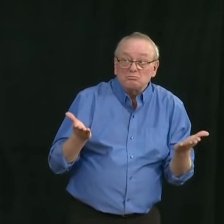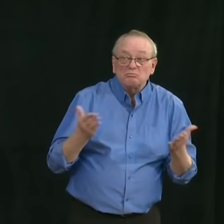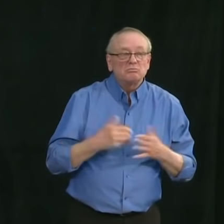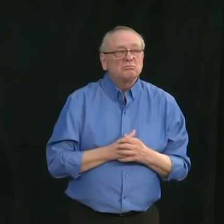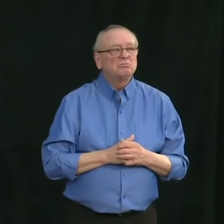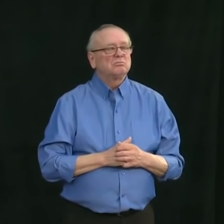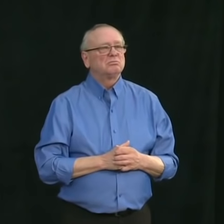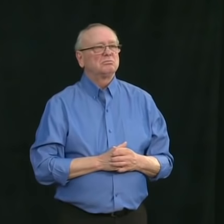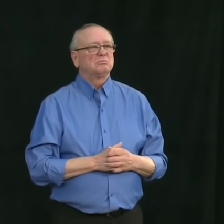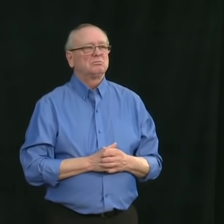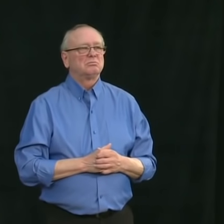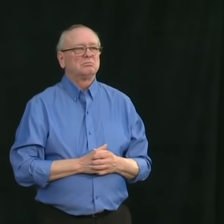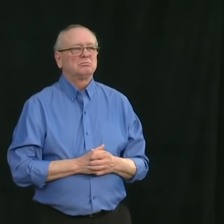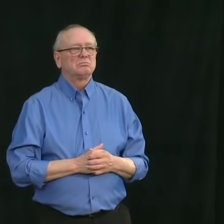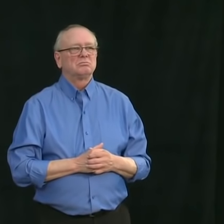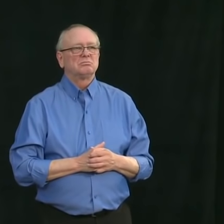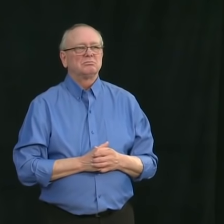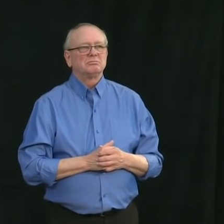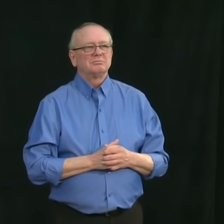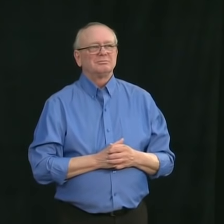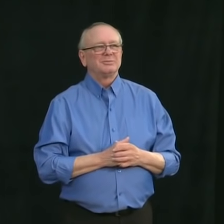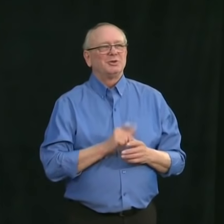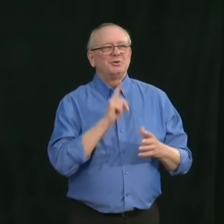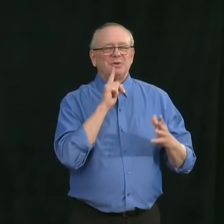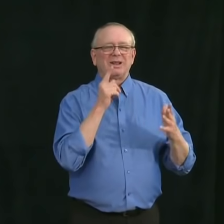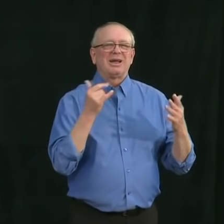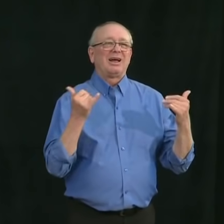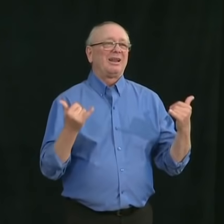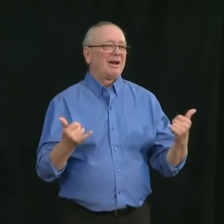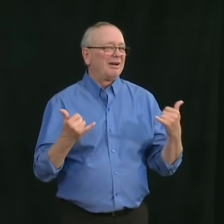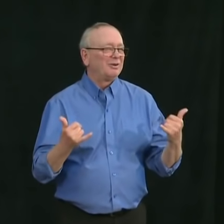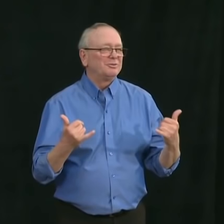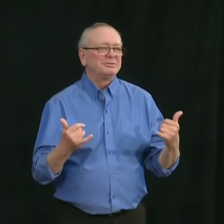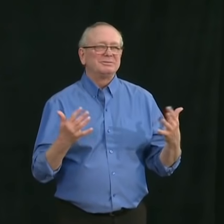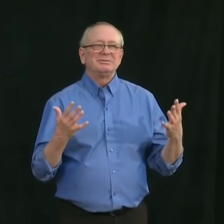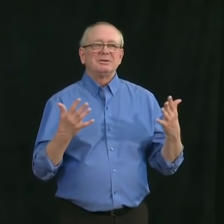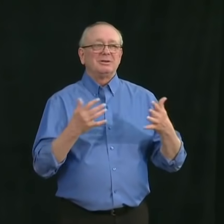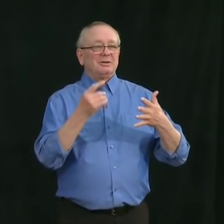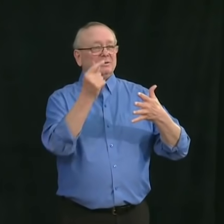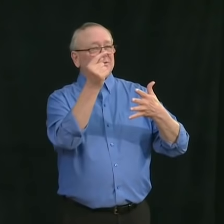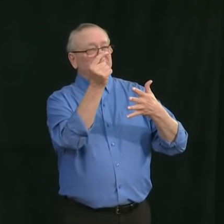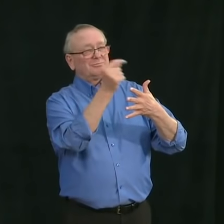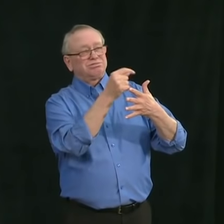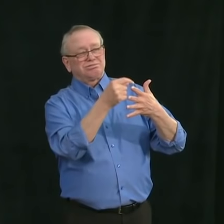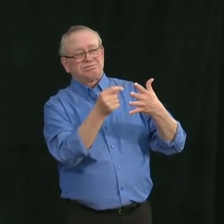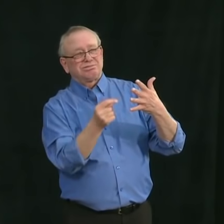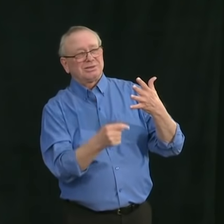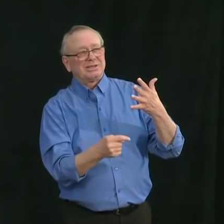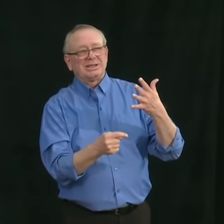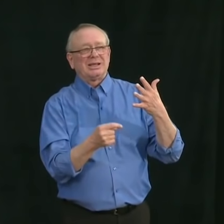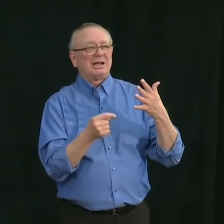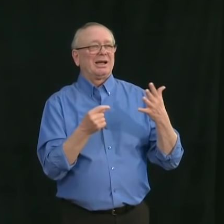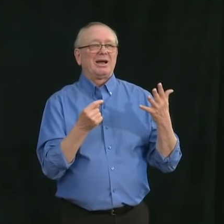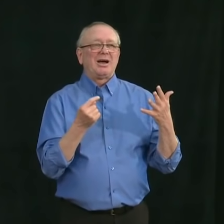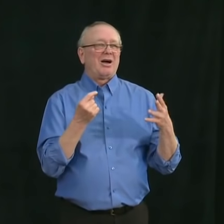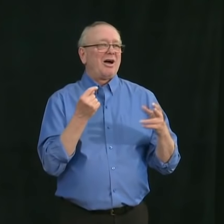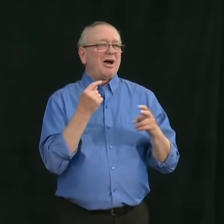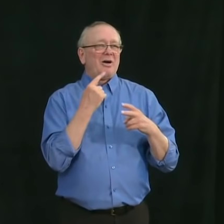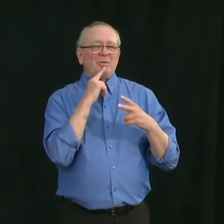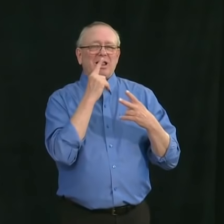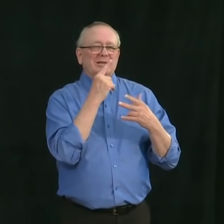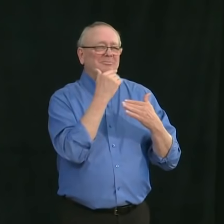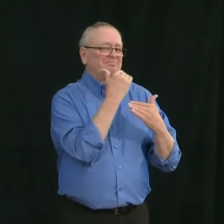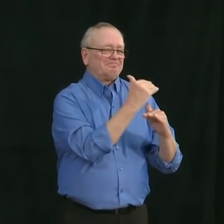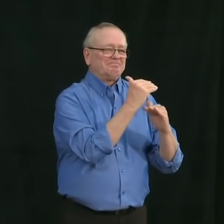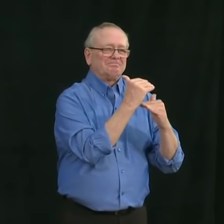all of the current restrictions that are in place. So schools are one of those current restrictions that obviously there's no attendance at schools right